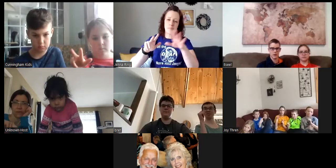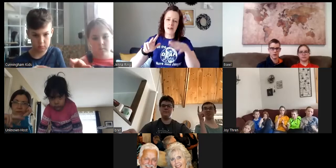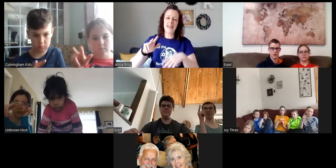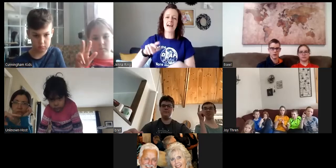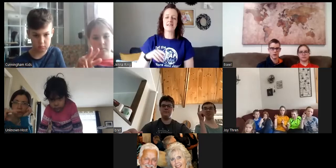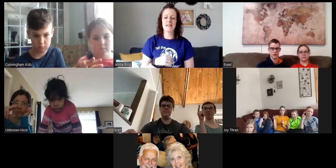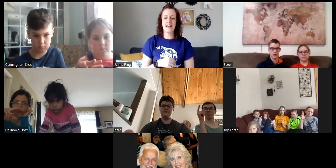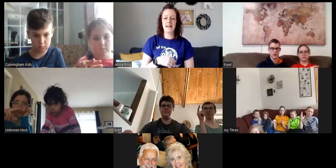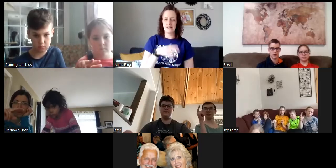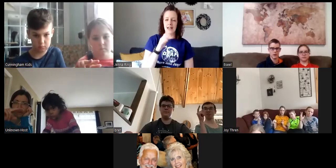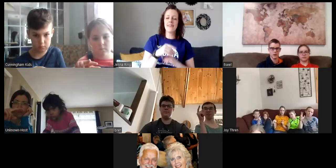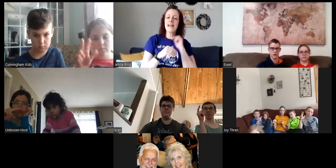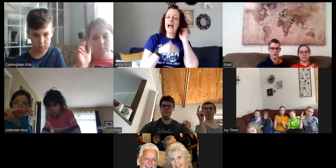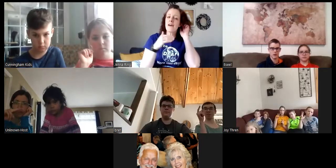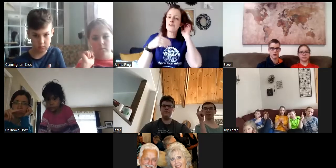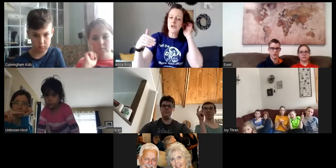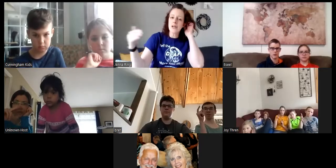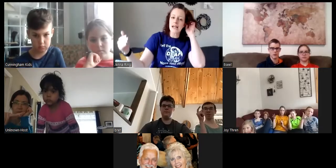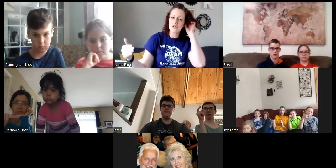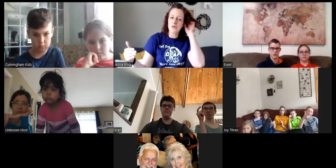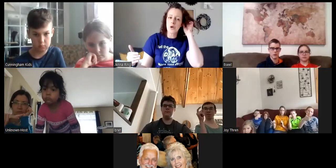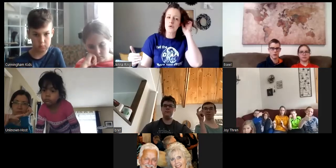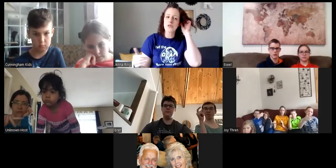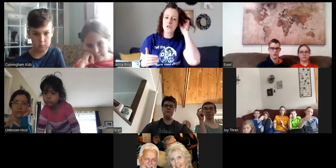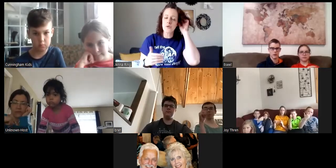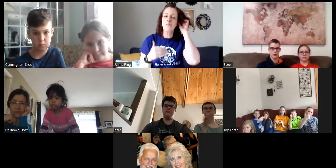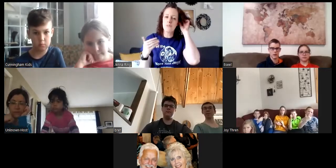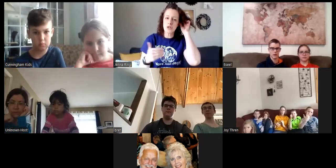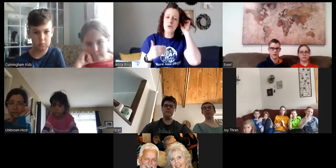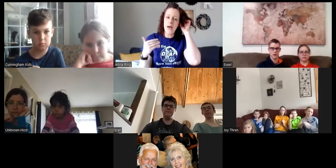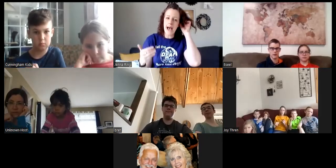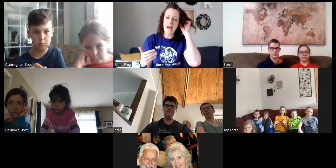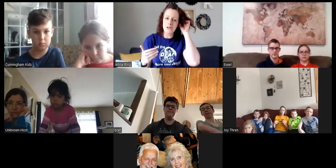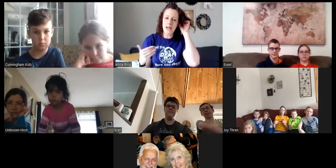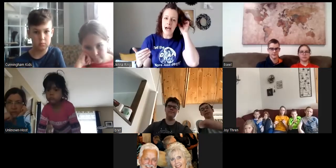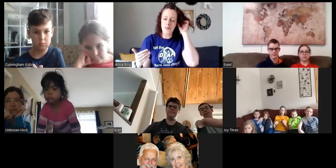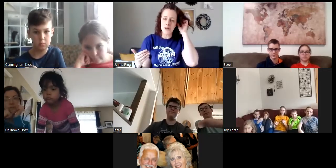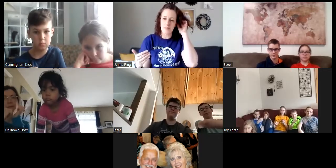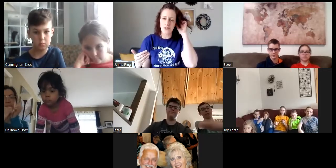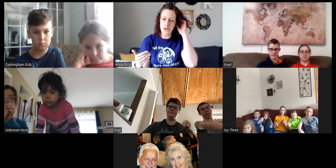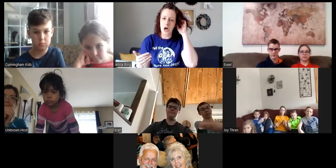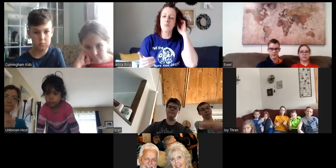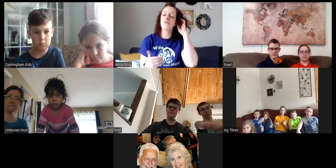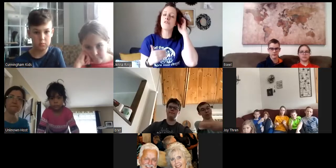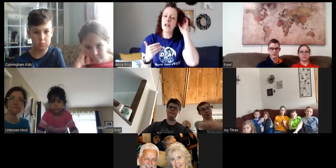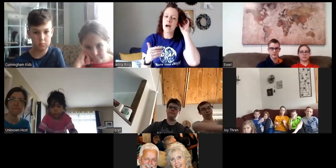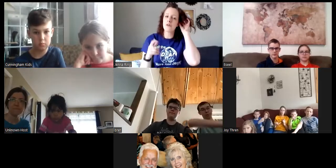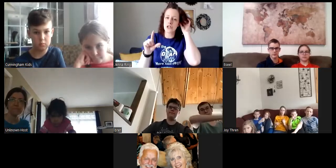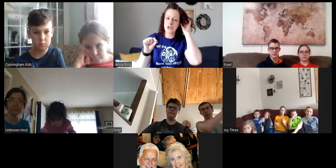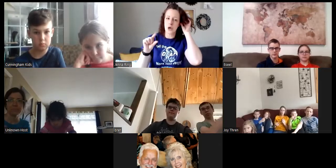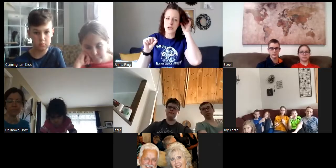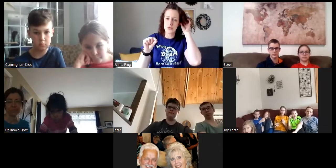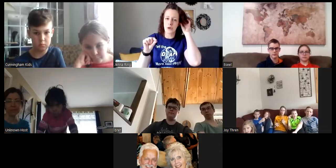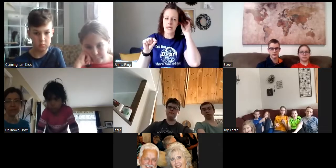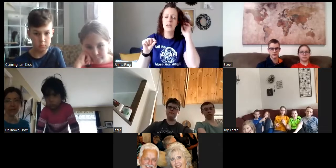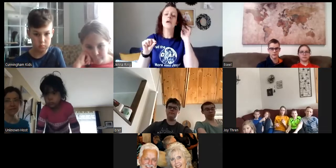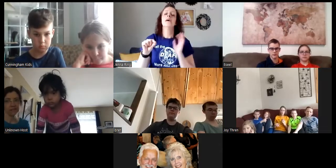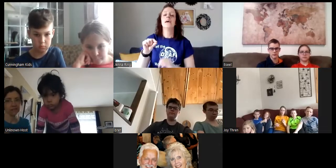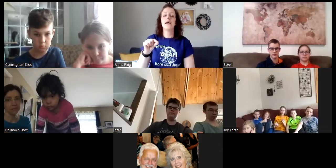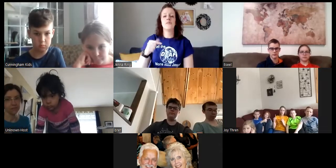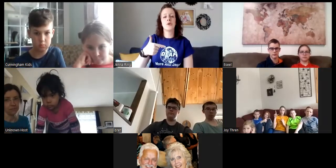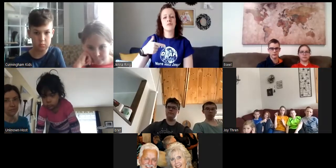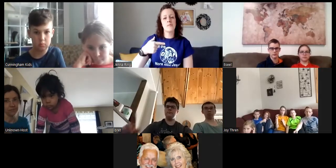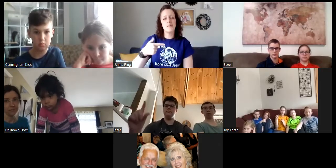23, but that's getting, and then after you get through those, there's a pattern to how the numbers go. But for now, just go to